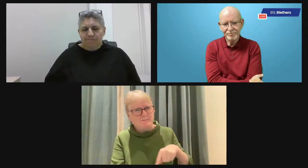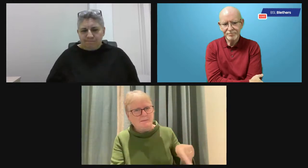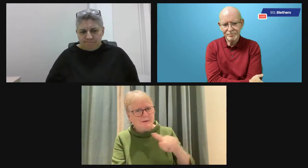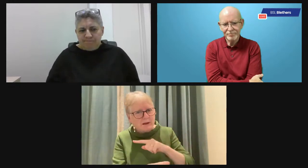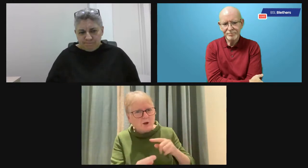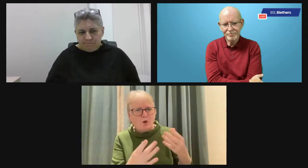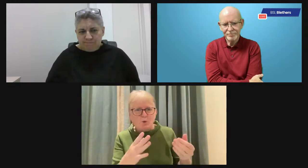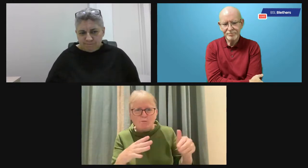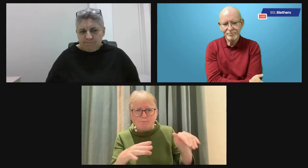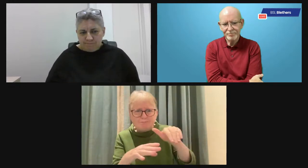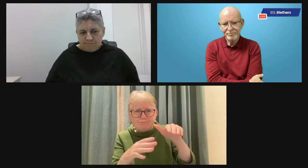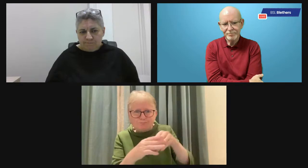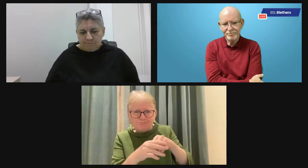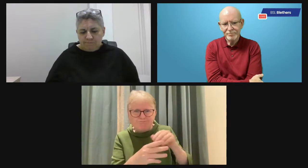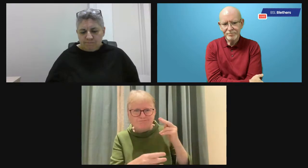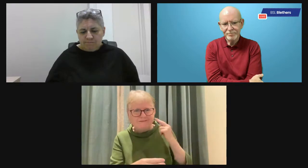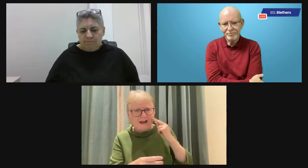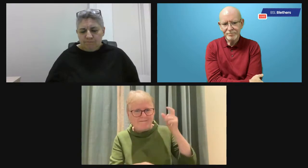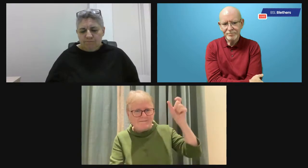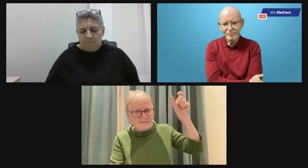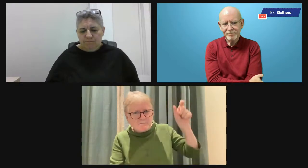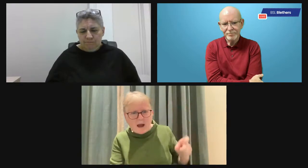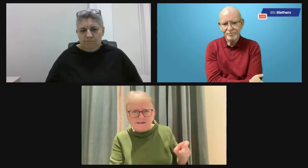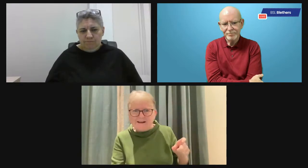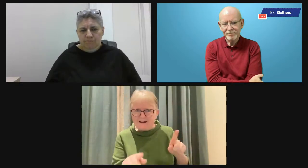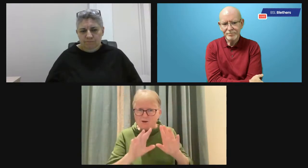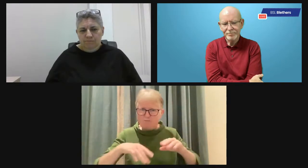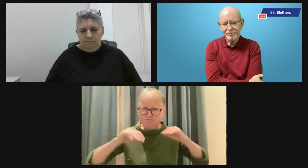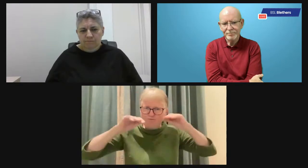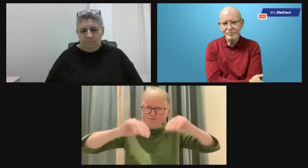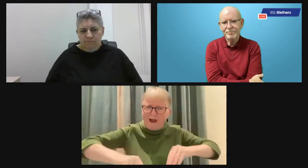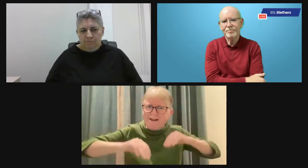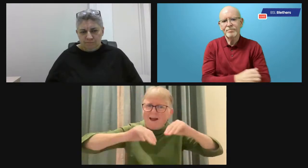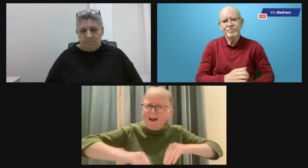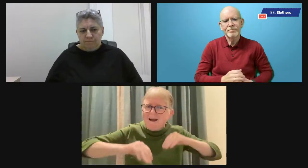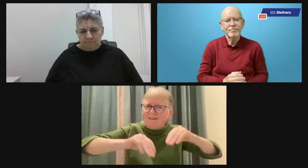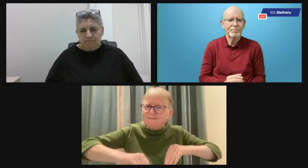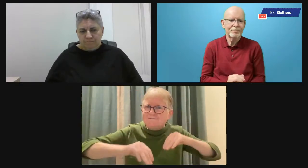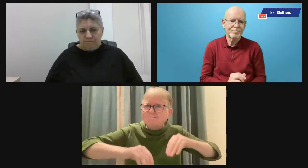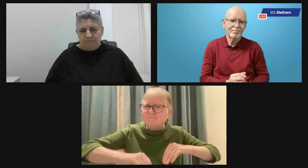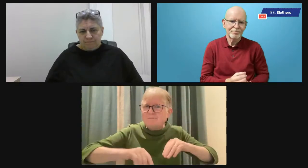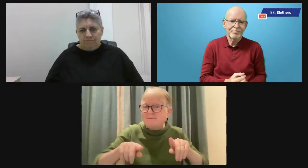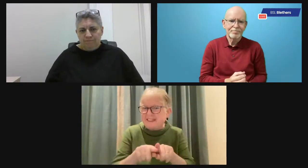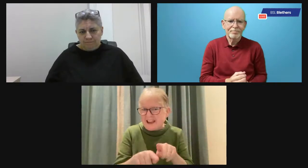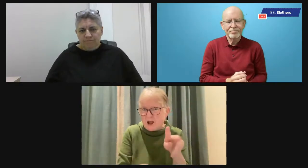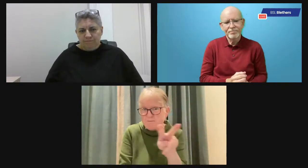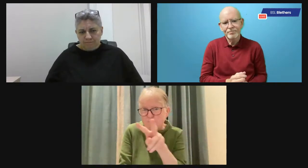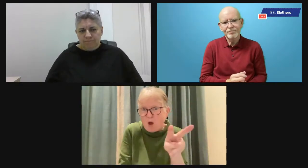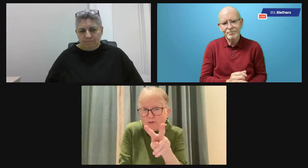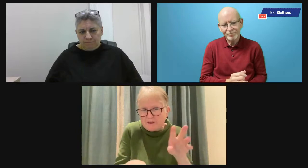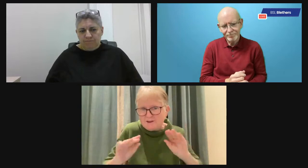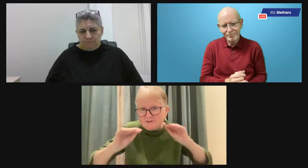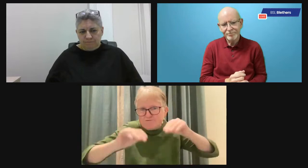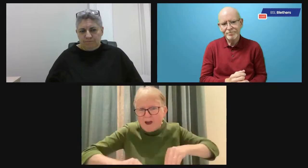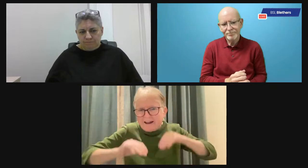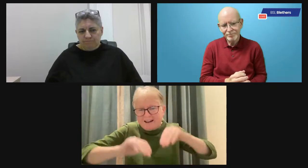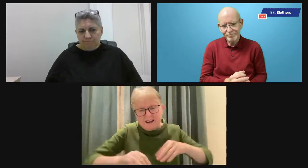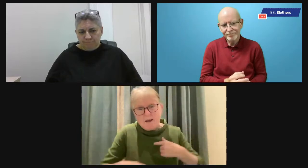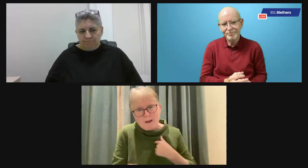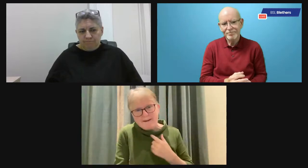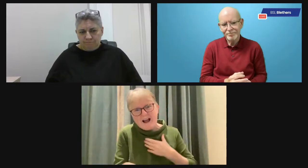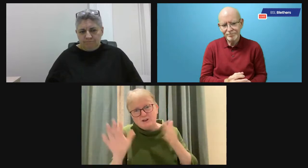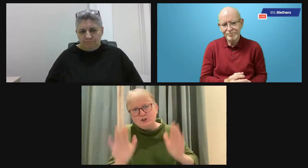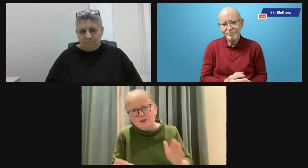and the quality of teacher training that it can be provided by deaf tutors training deaf people to